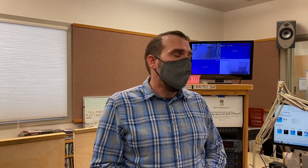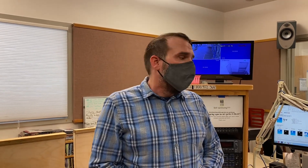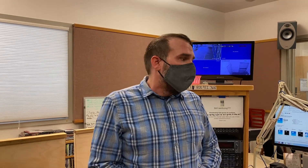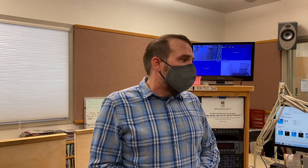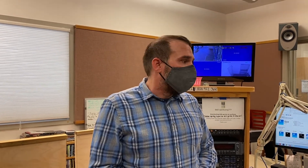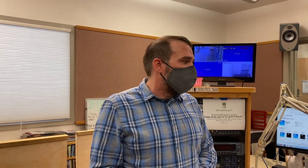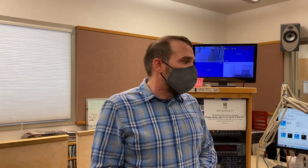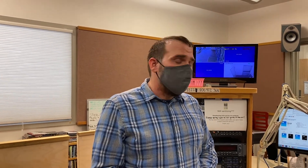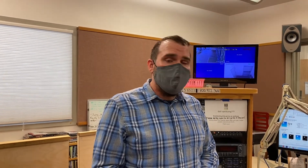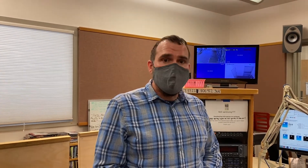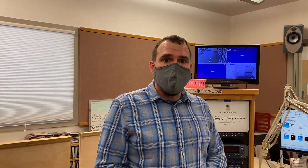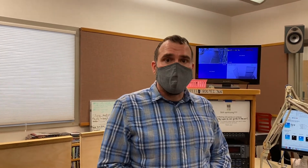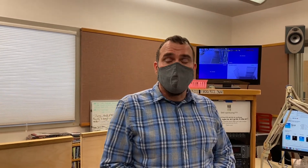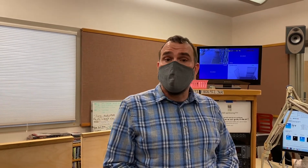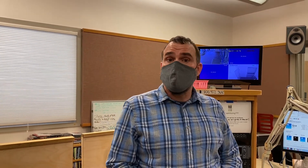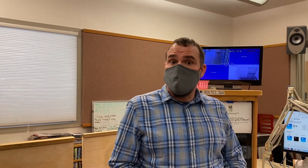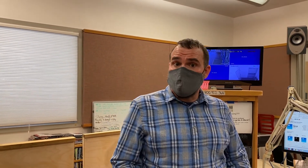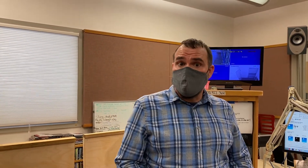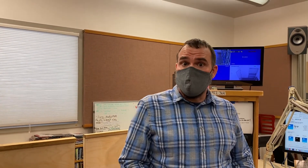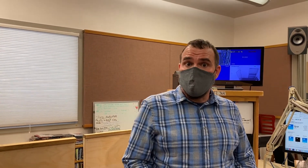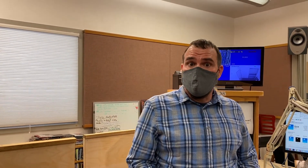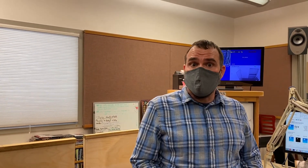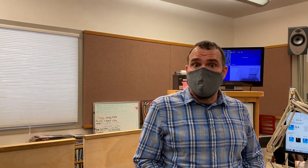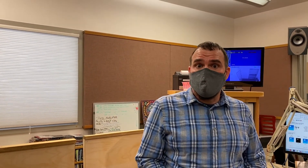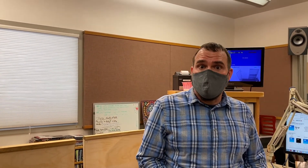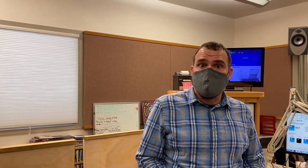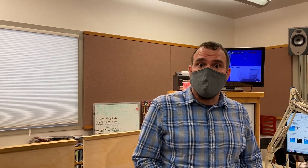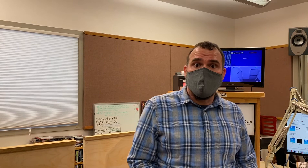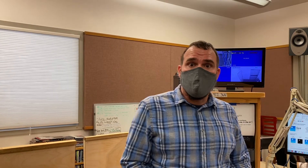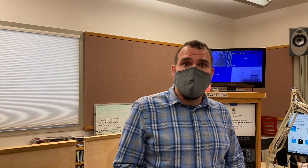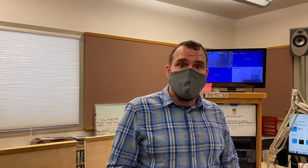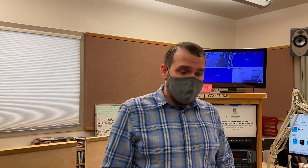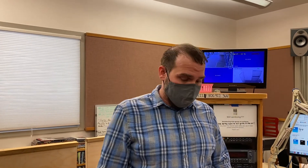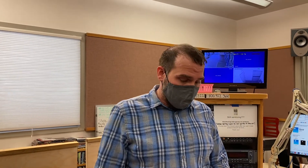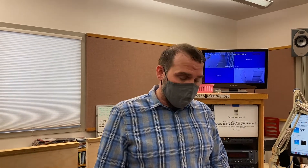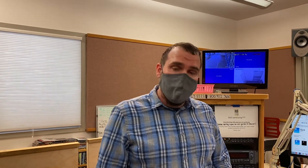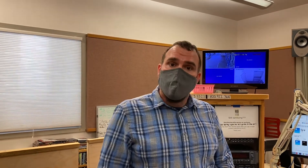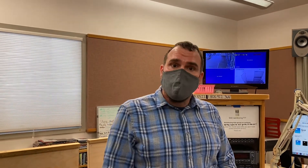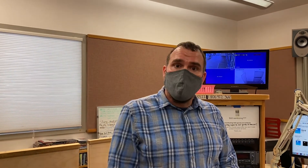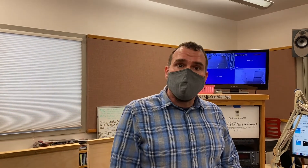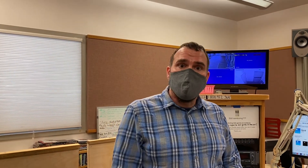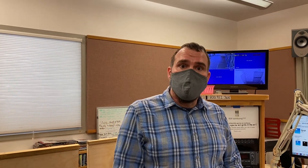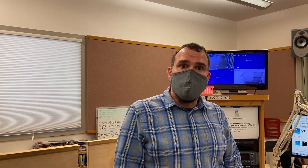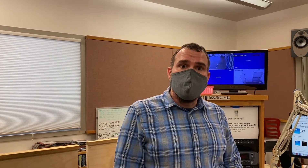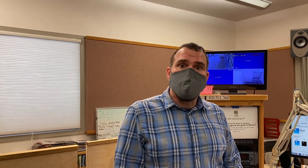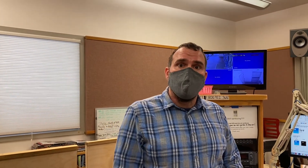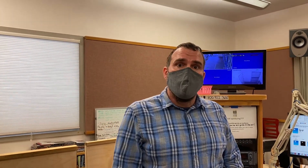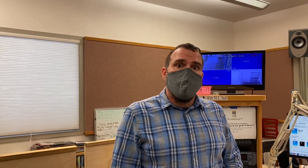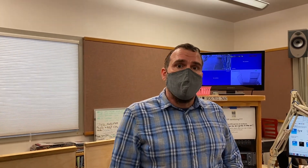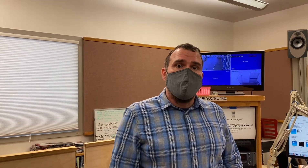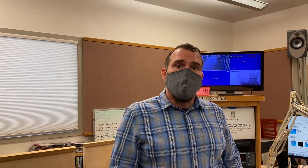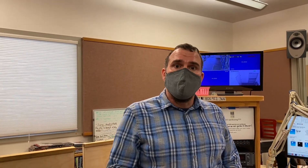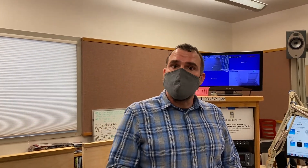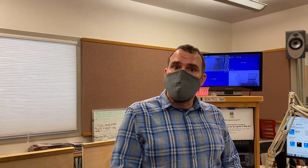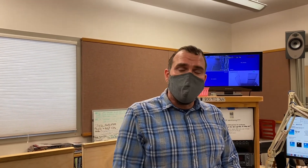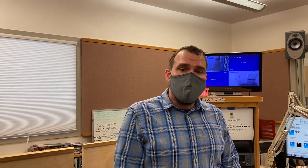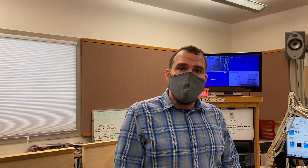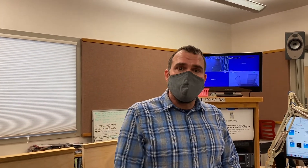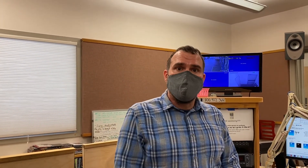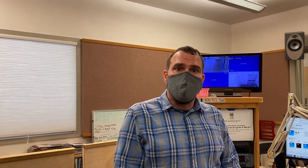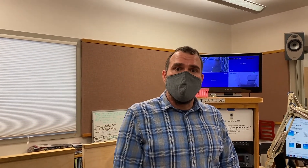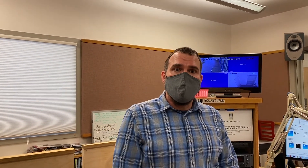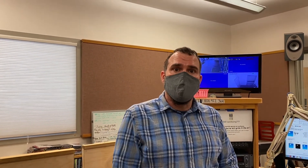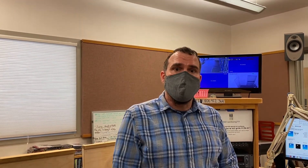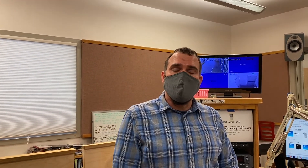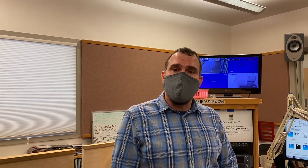So for a community like the ones that we serve in Oregon, it's going to mean things like local news,